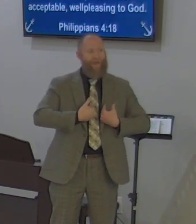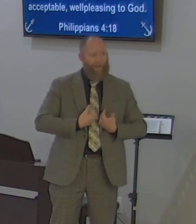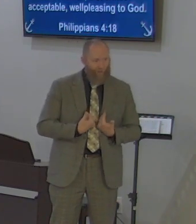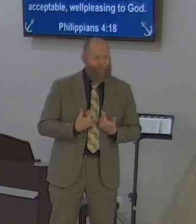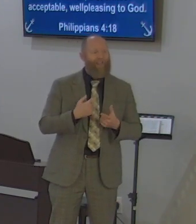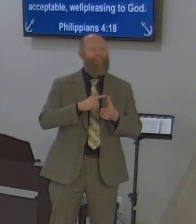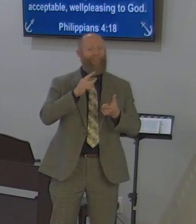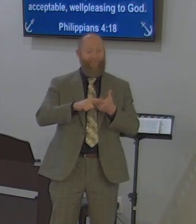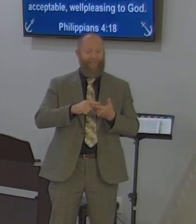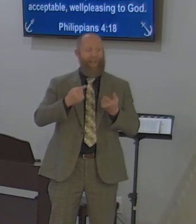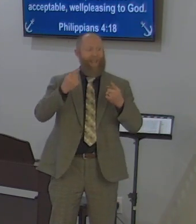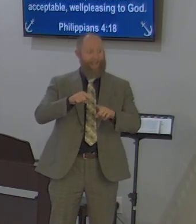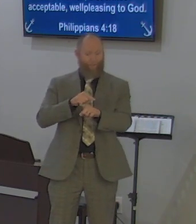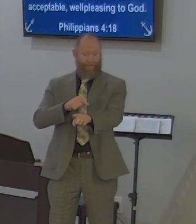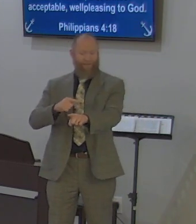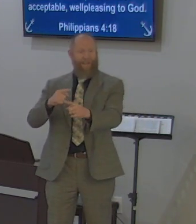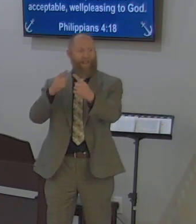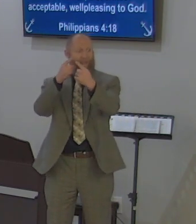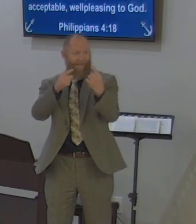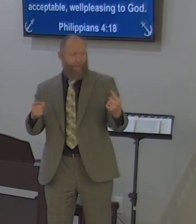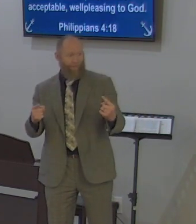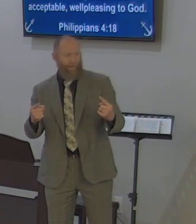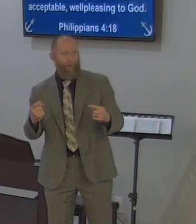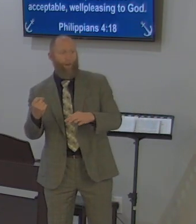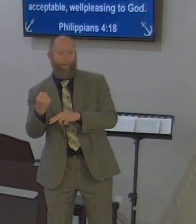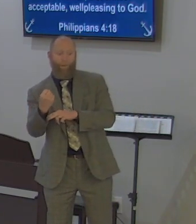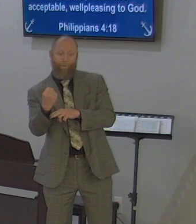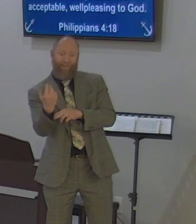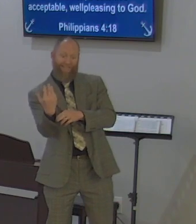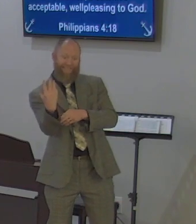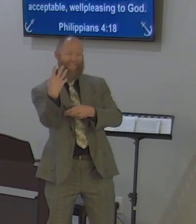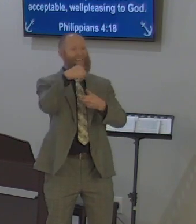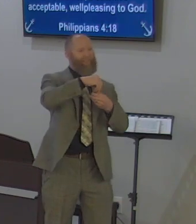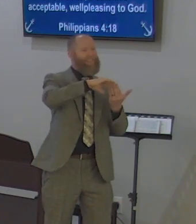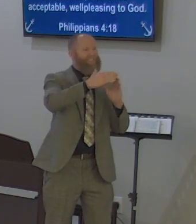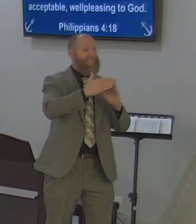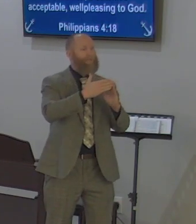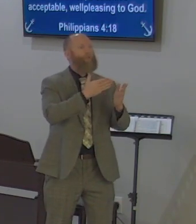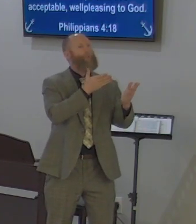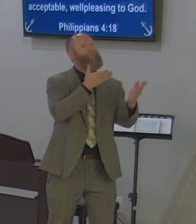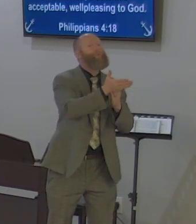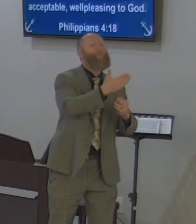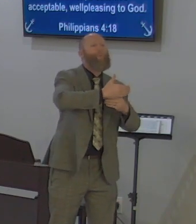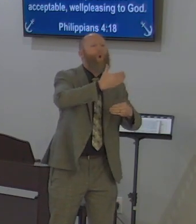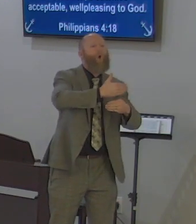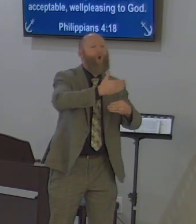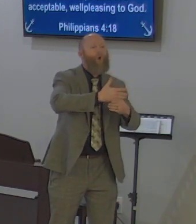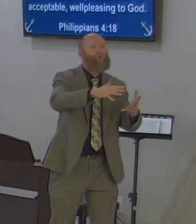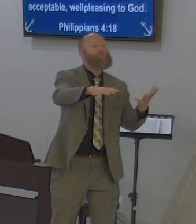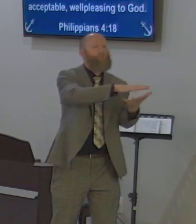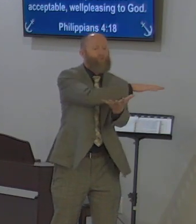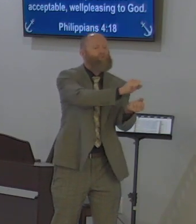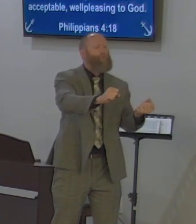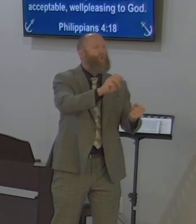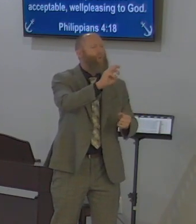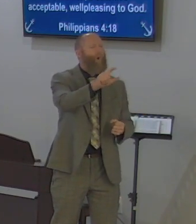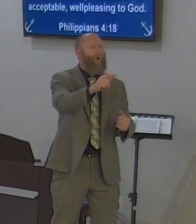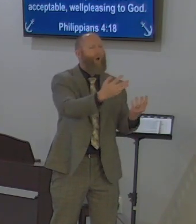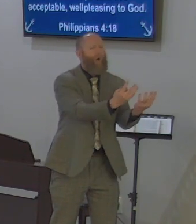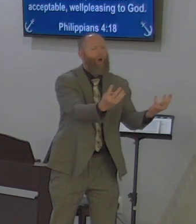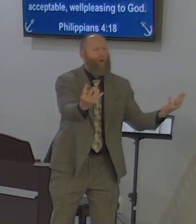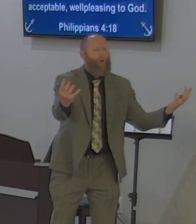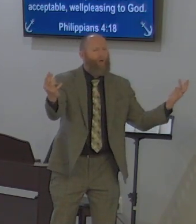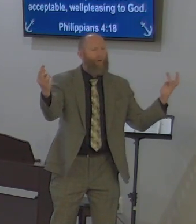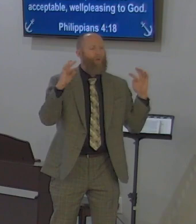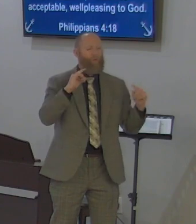up destroying those walls. They always ended up knocking them down and putting them in piles of rubble, and there was reason for that. And